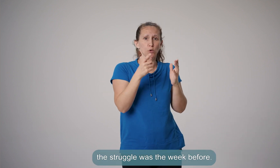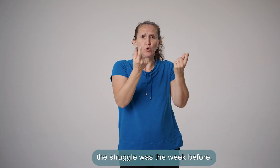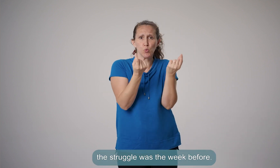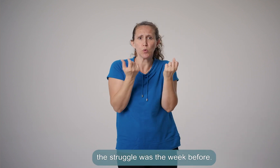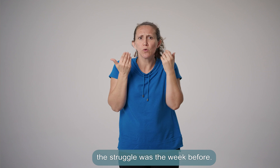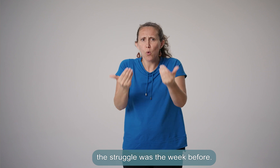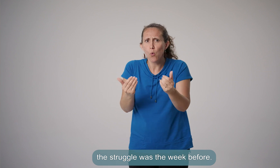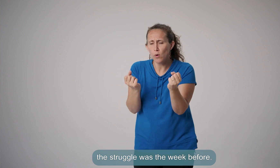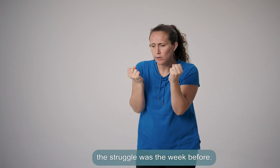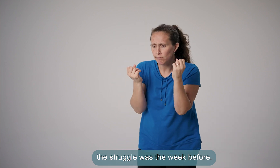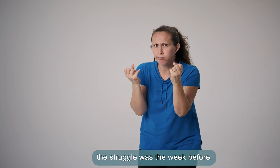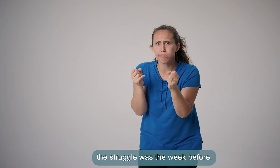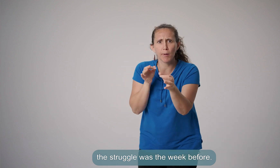was the week before.